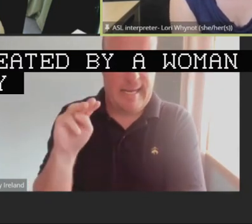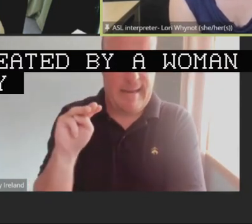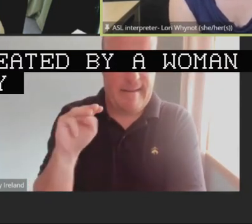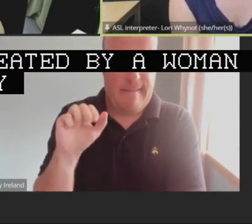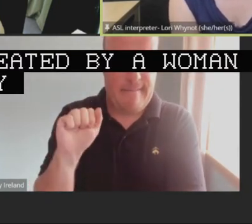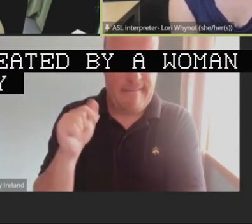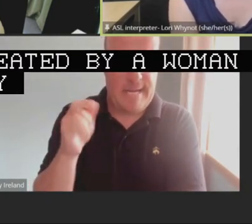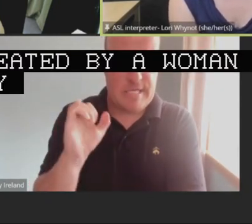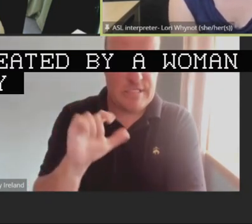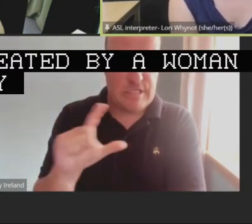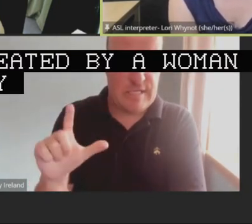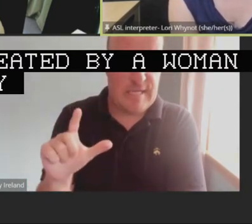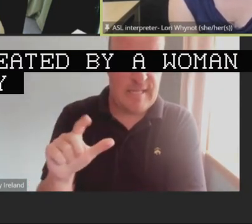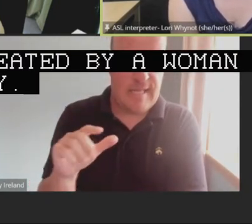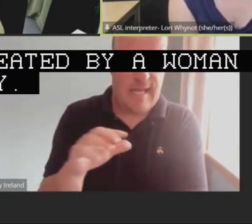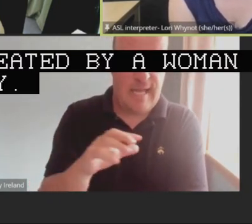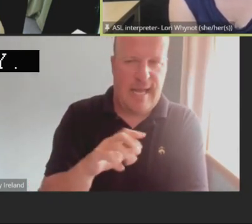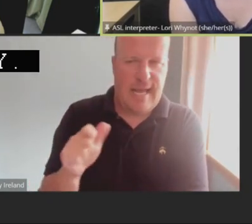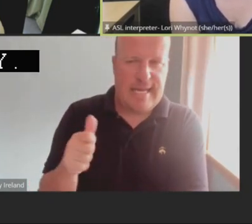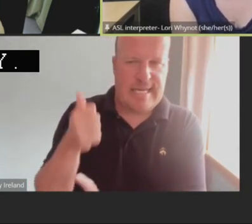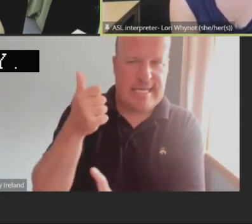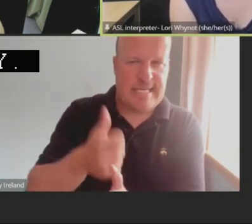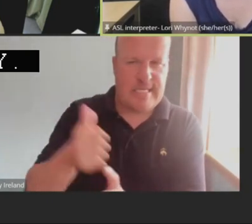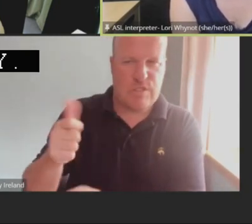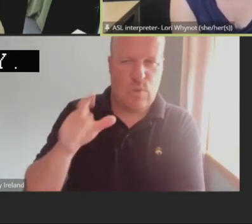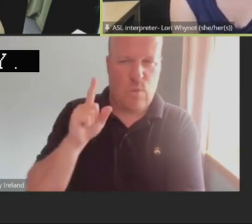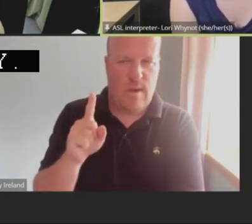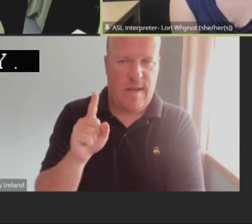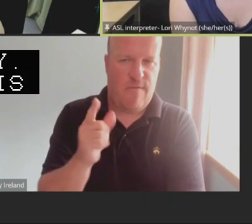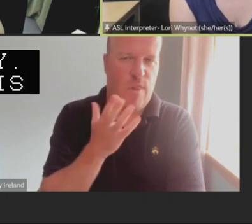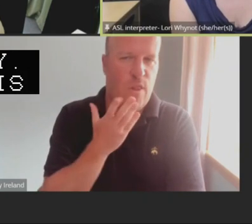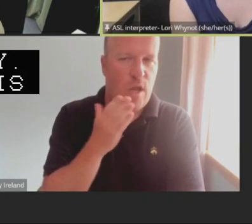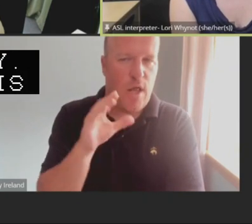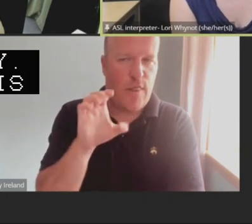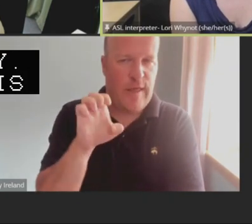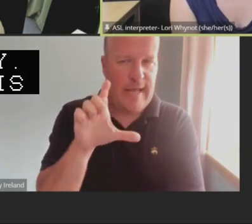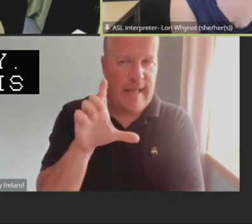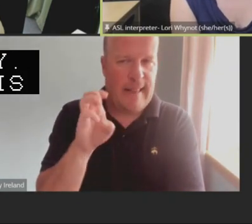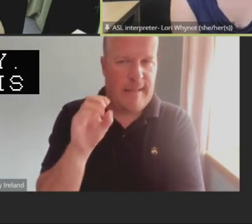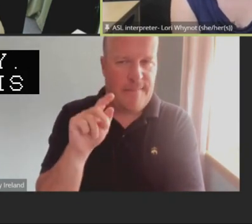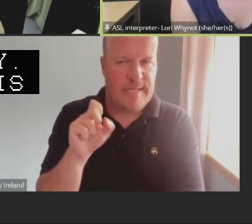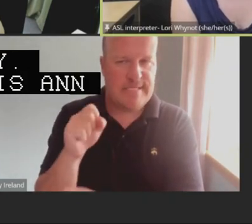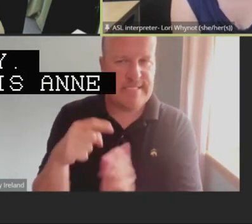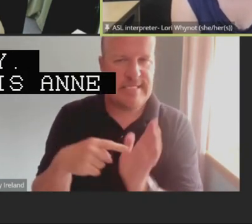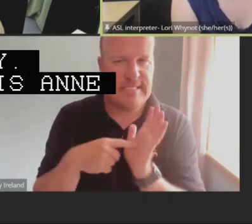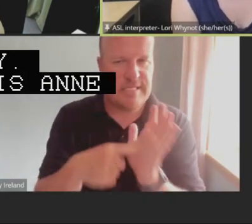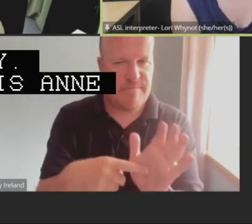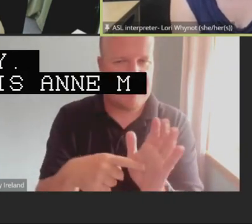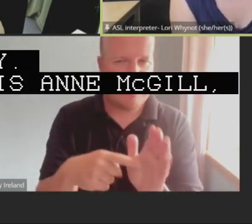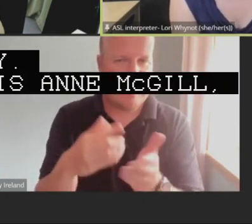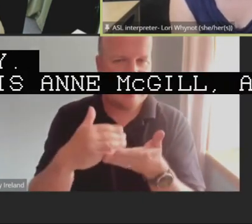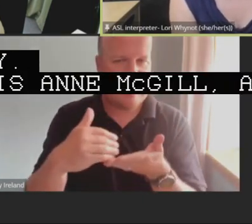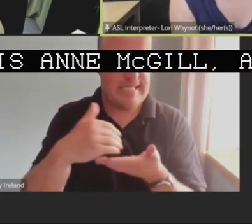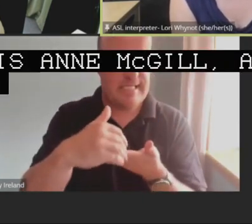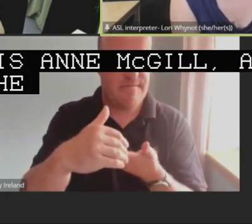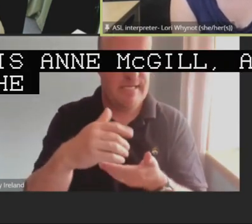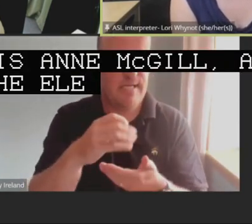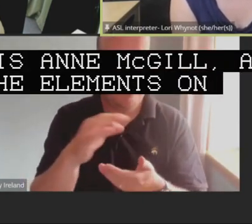And her name is Anne McGill. And each of the elements on the